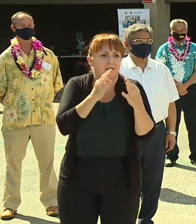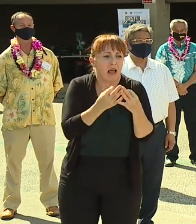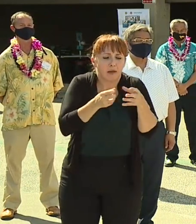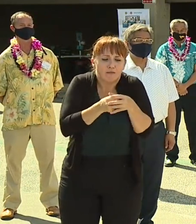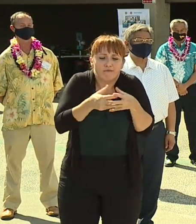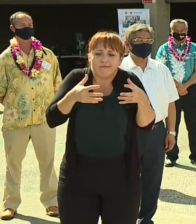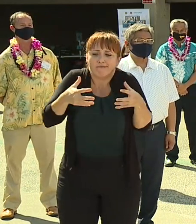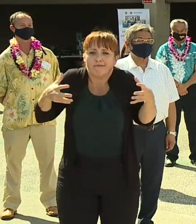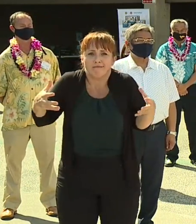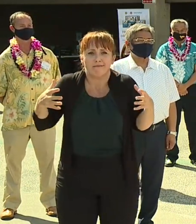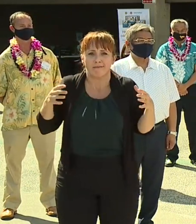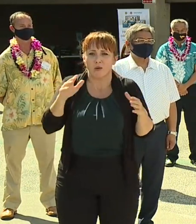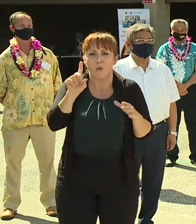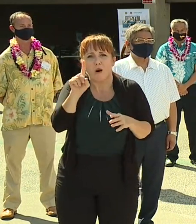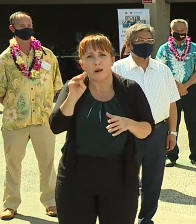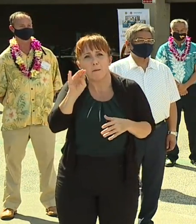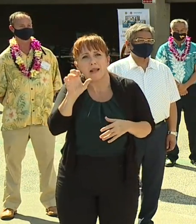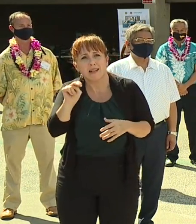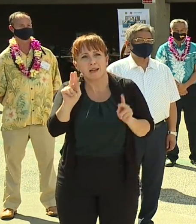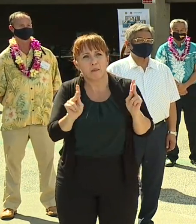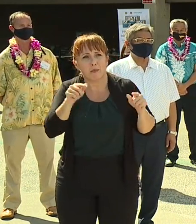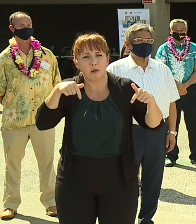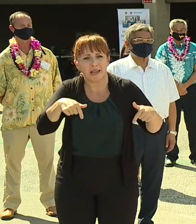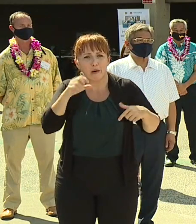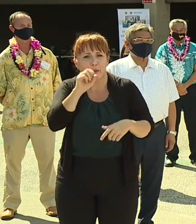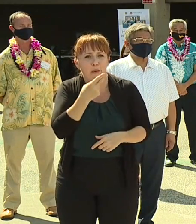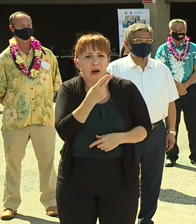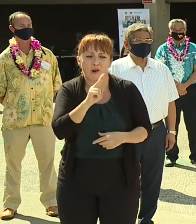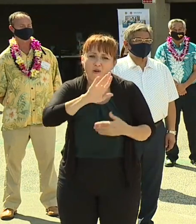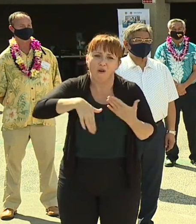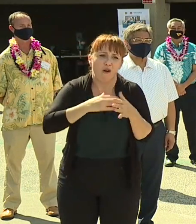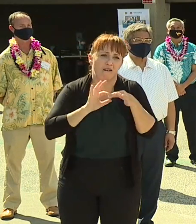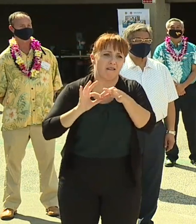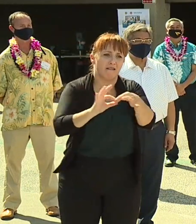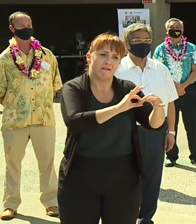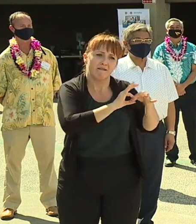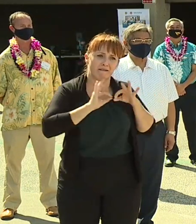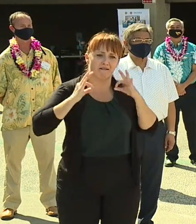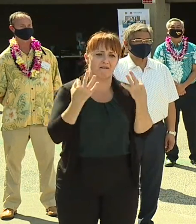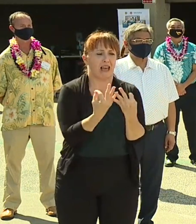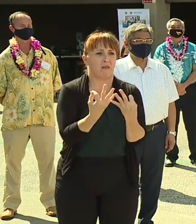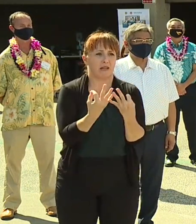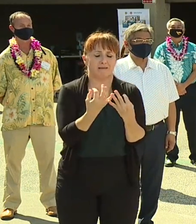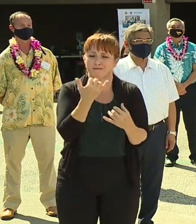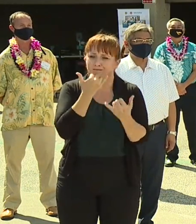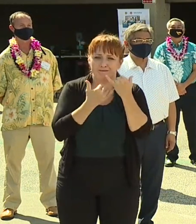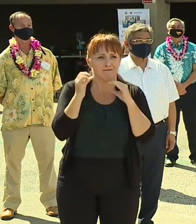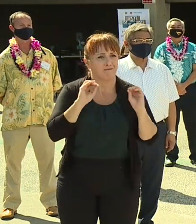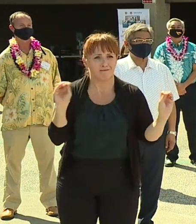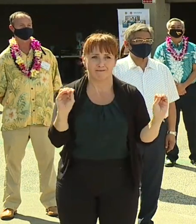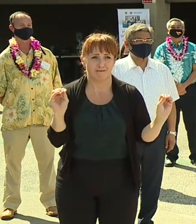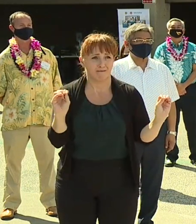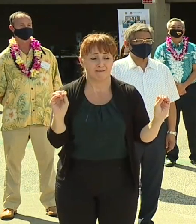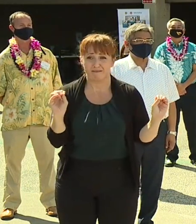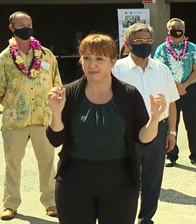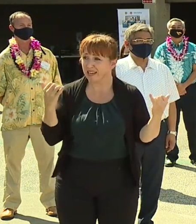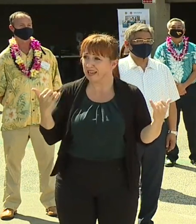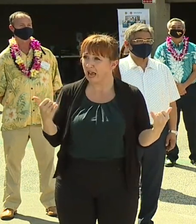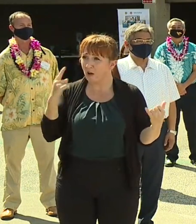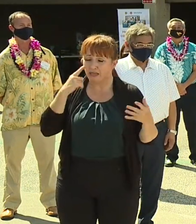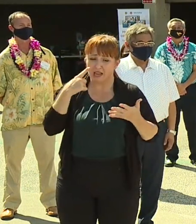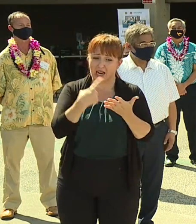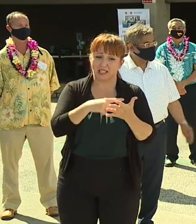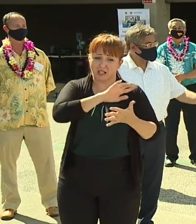larger families, the million people of this island, by being careful and not making any mistakes. With that, I think I